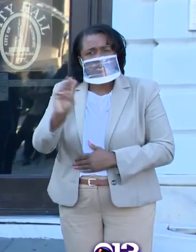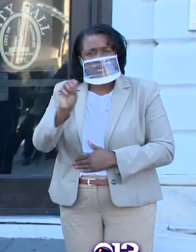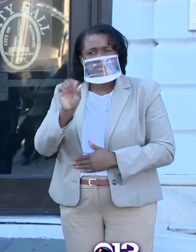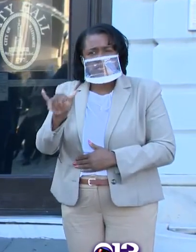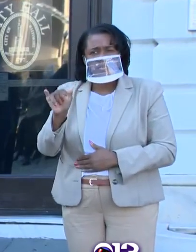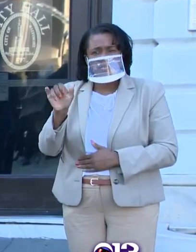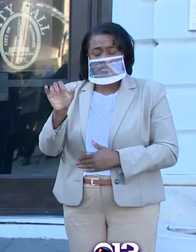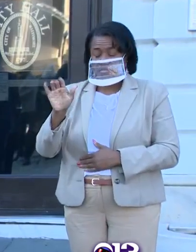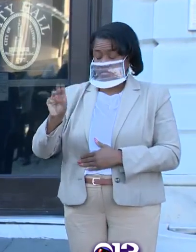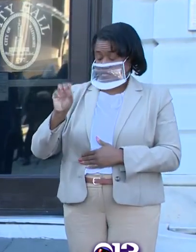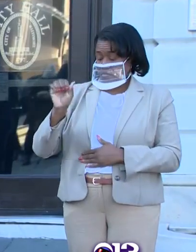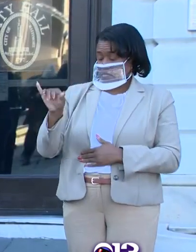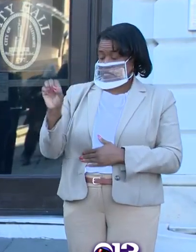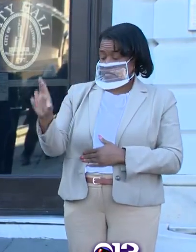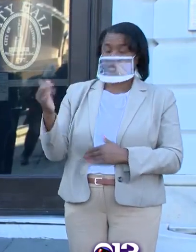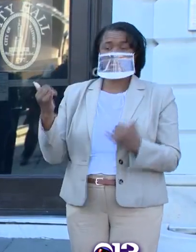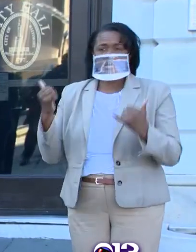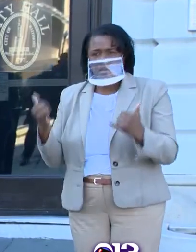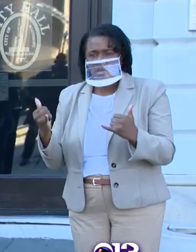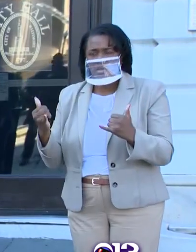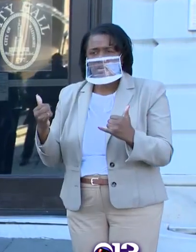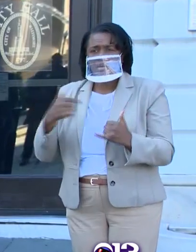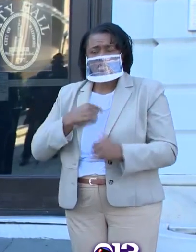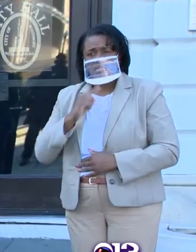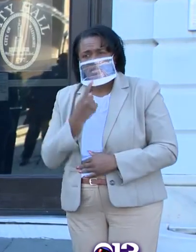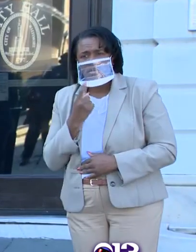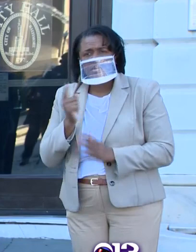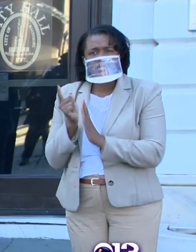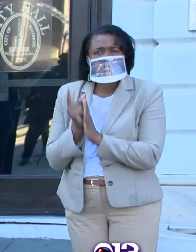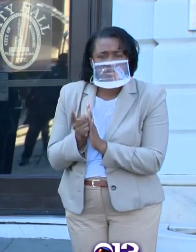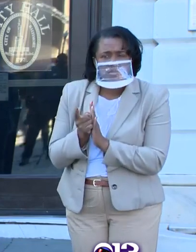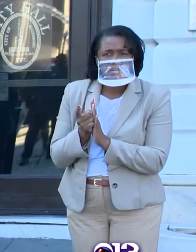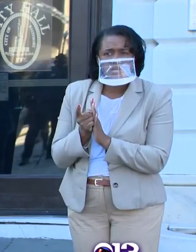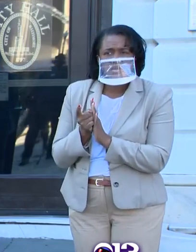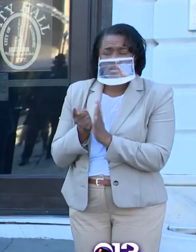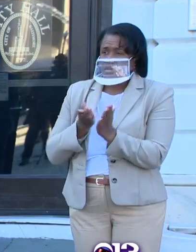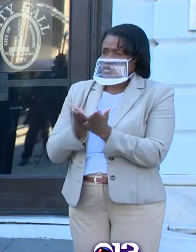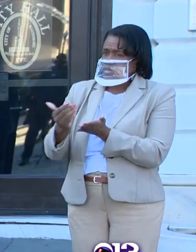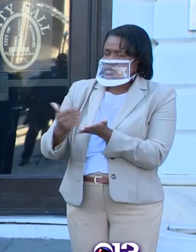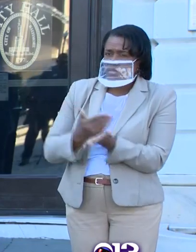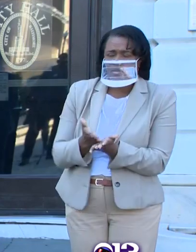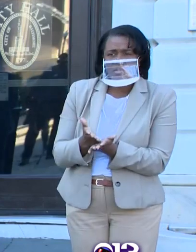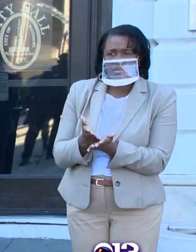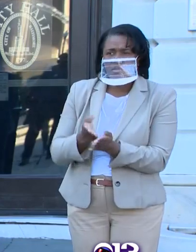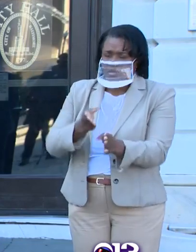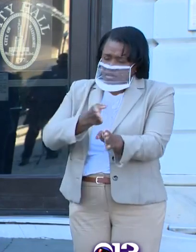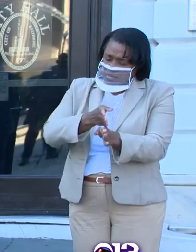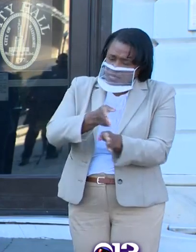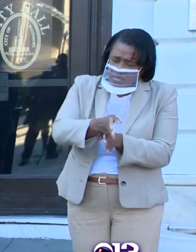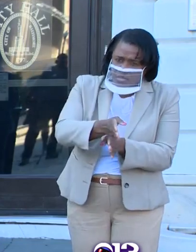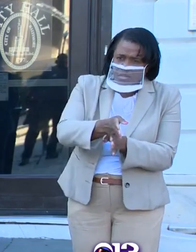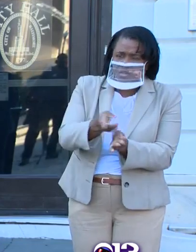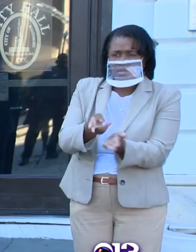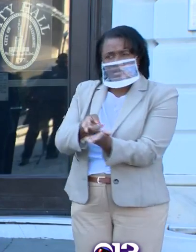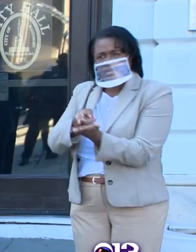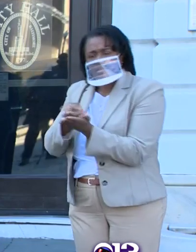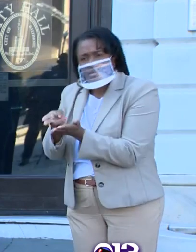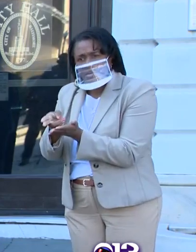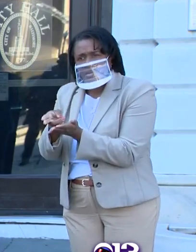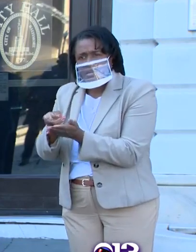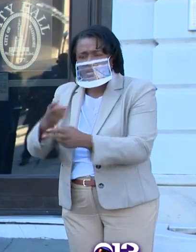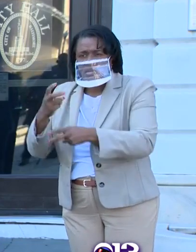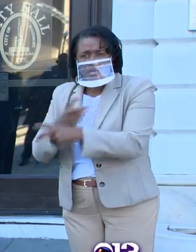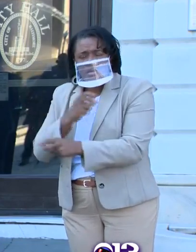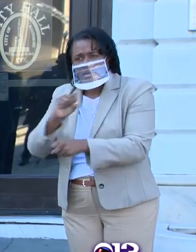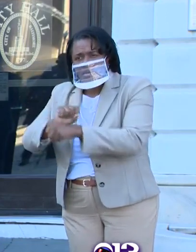critical moment. Through fresh thinking, transparency, professionalism, integrity, and